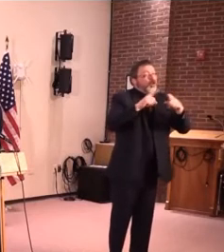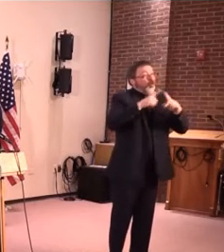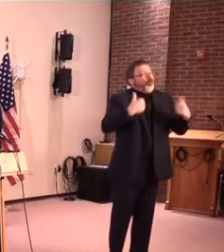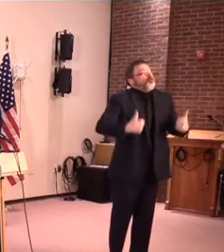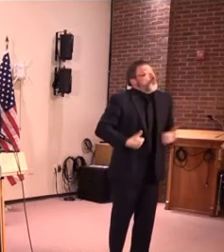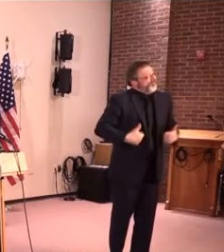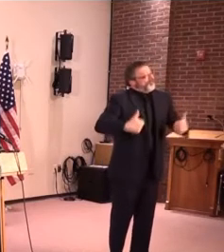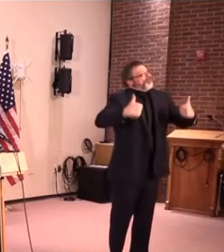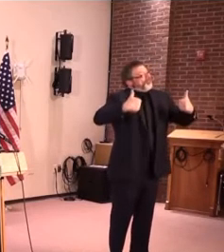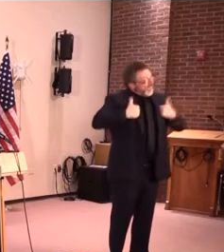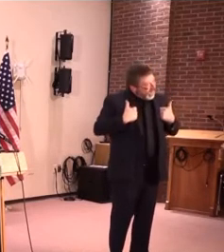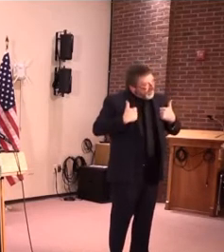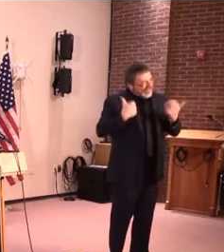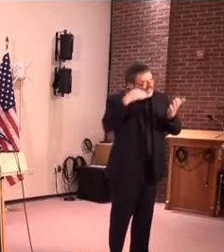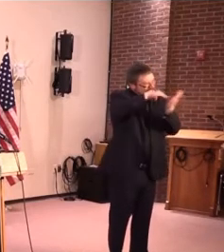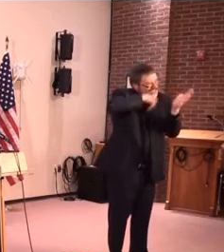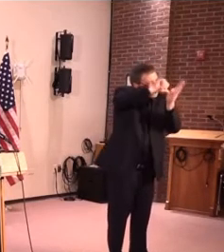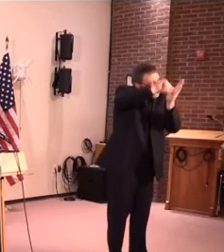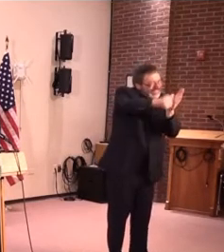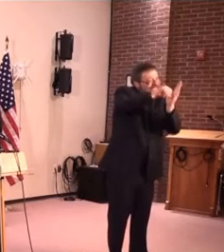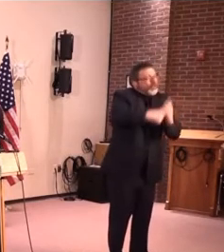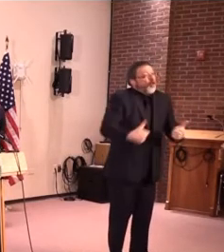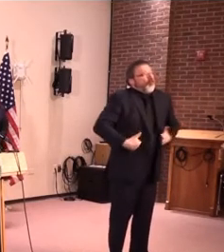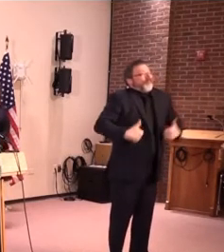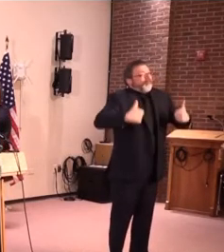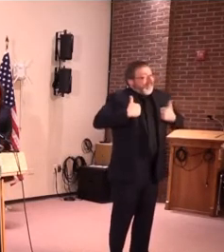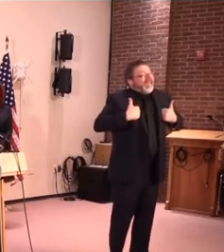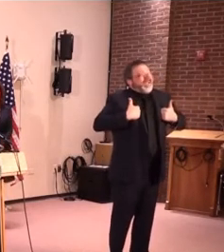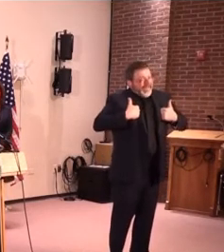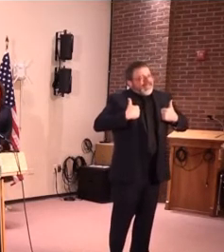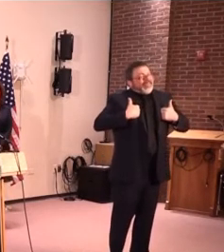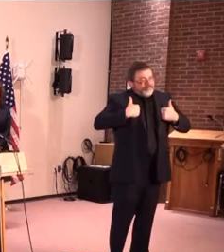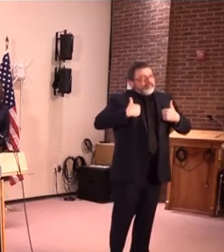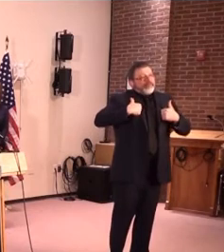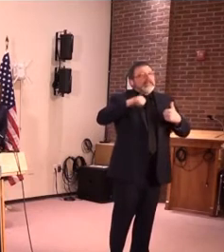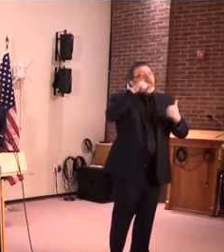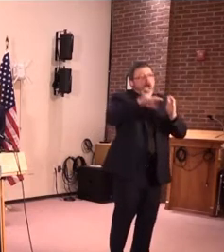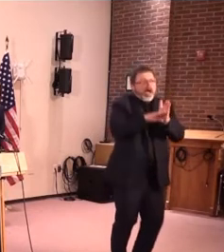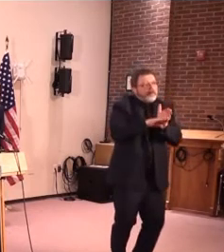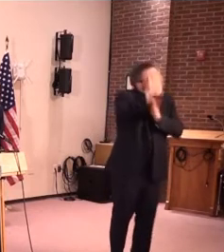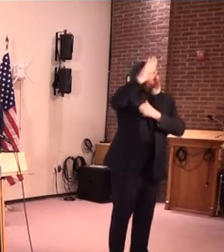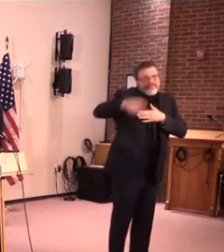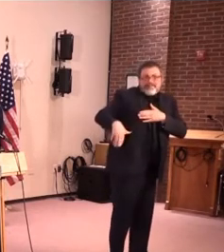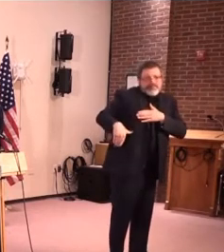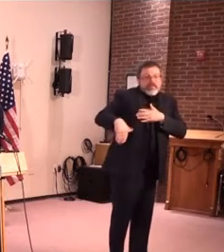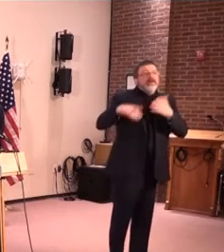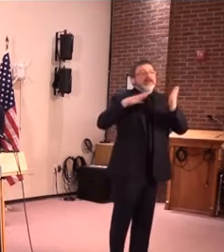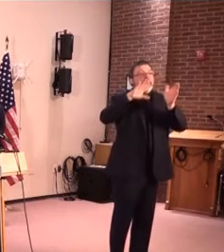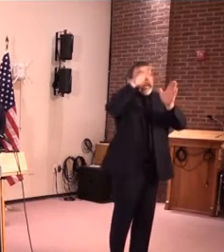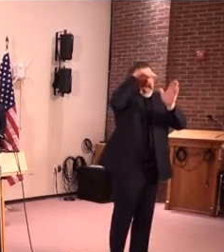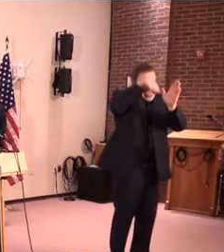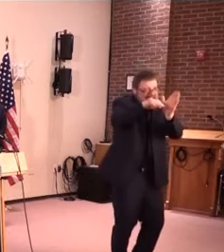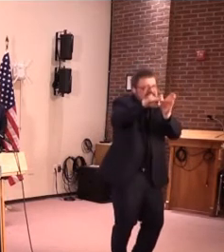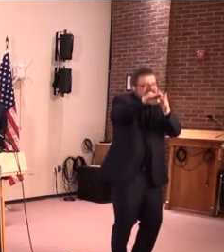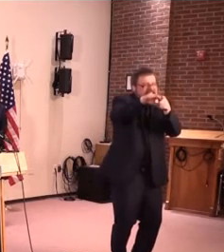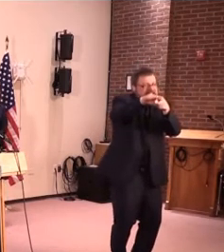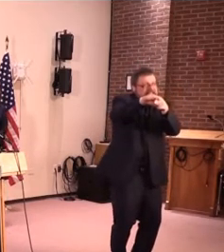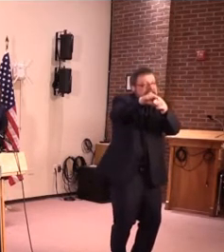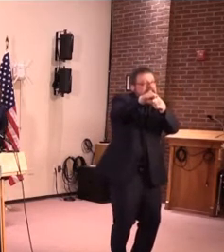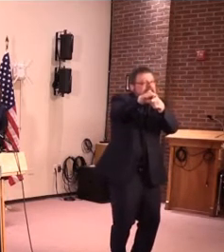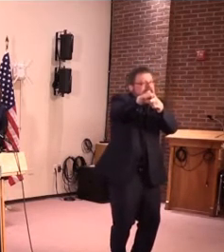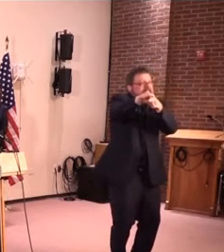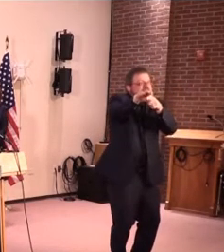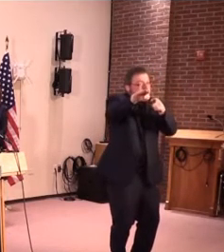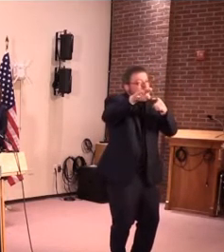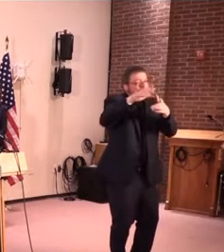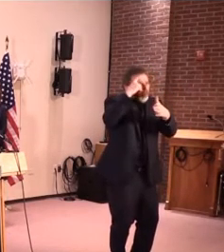is about survival and setting up farmers for success. Now is our time to support the